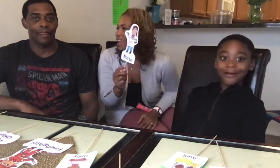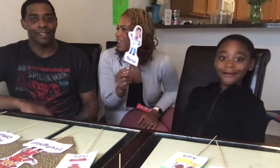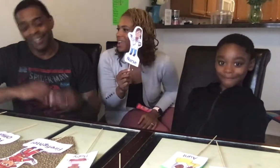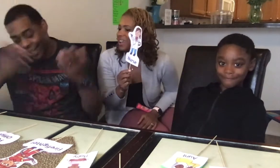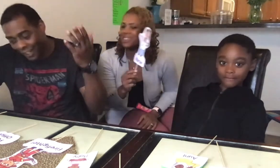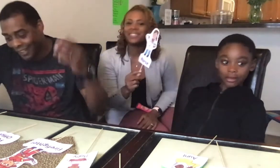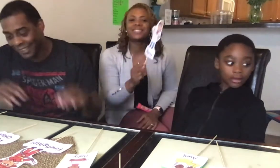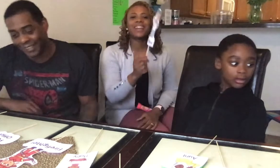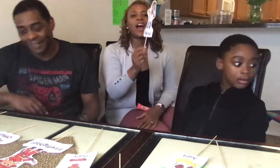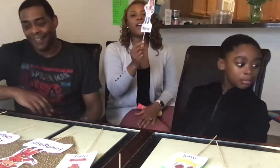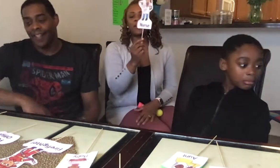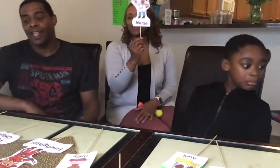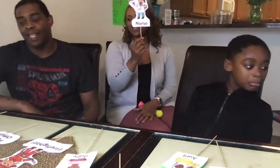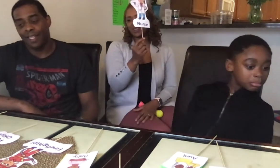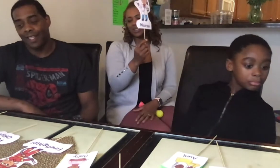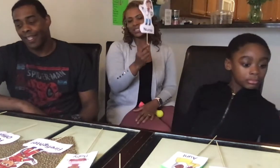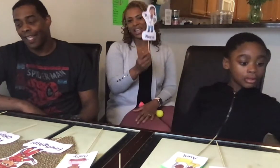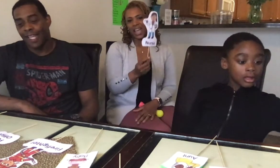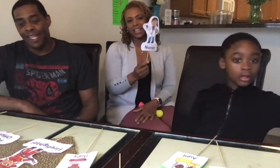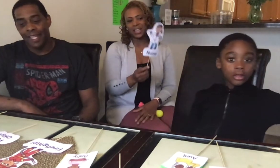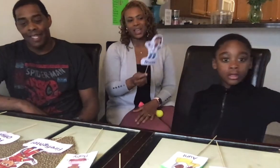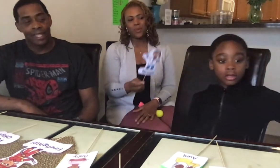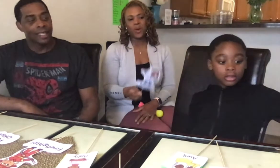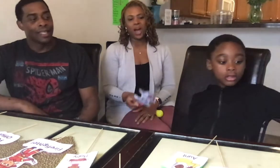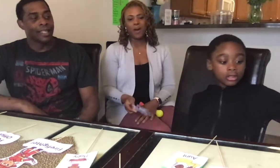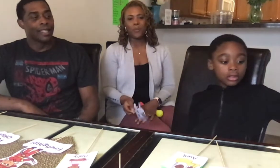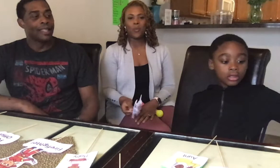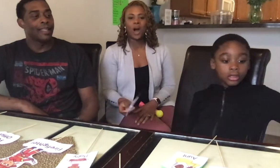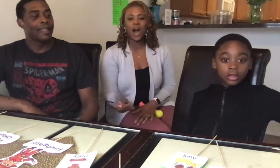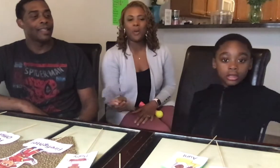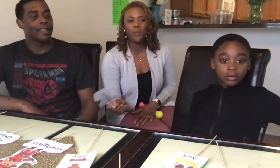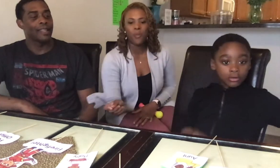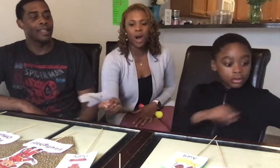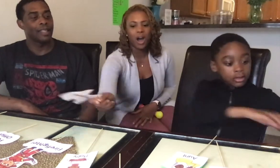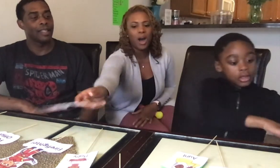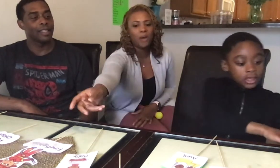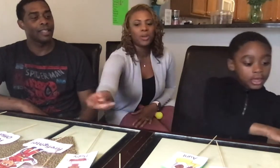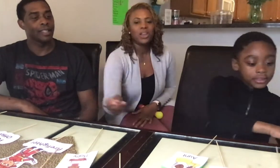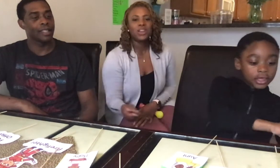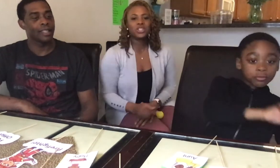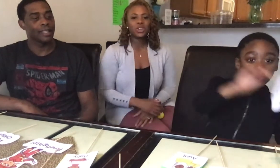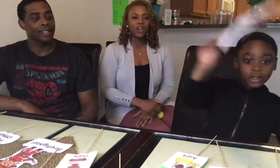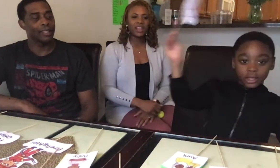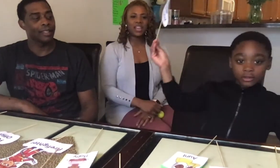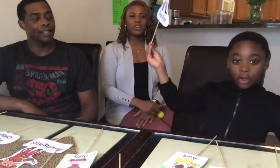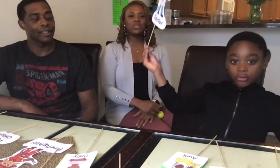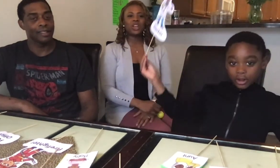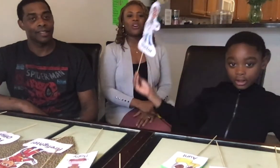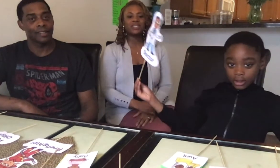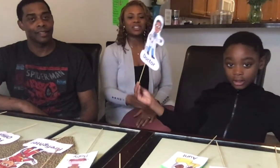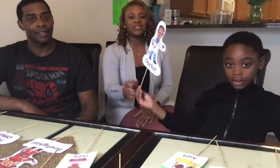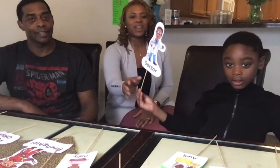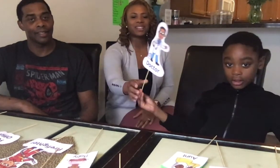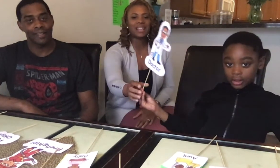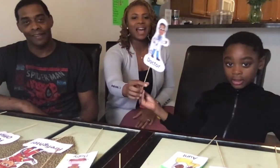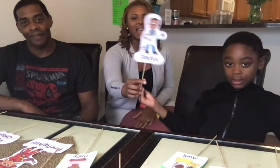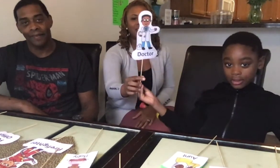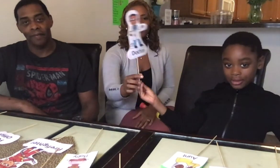guys? Sorry, Mr. Stanley. Womp, womp, womp. It's this Jordan, one. can you show us the correct sign? This